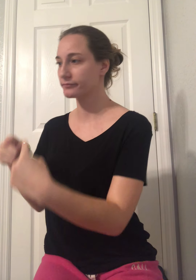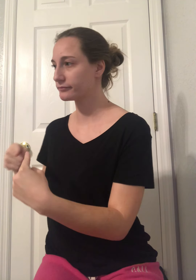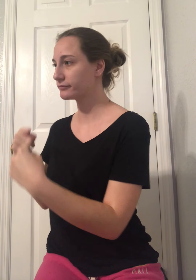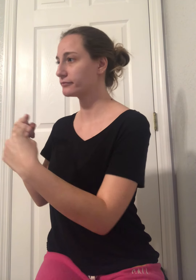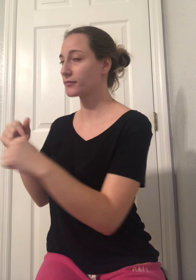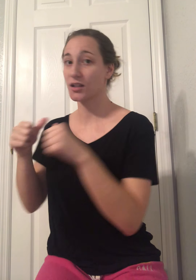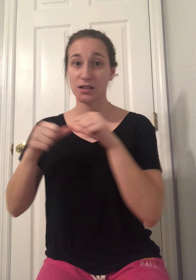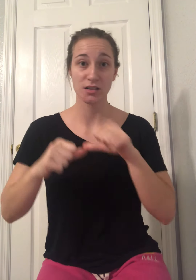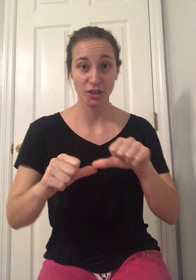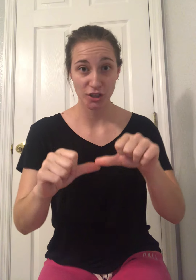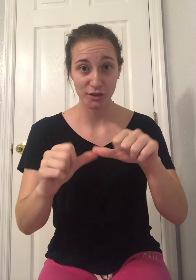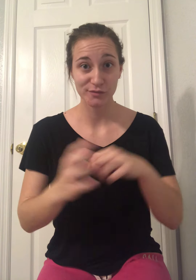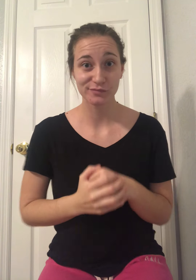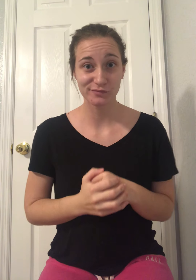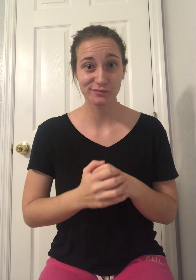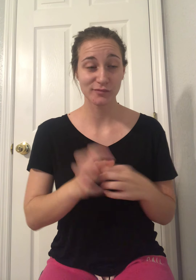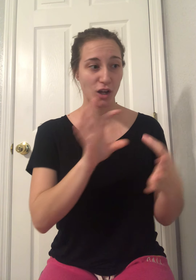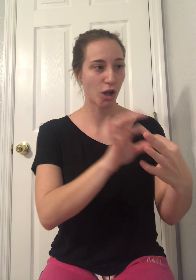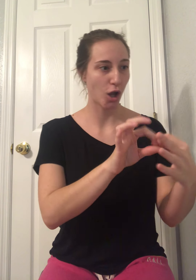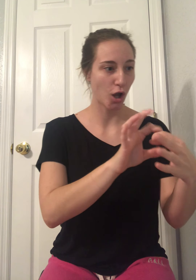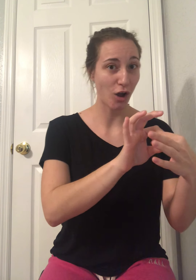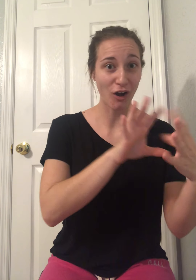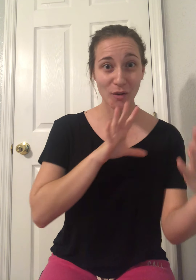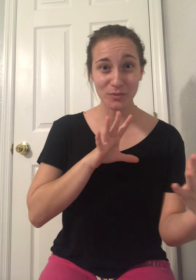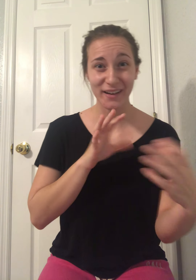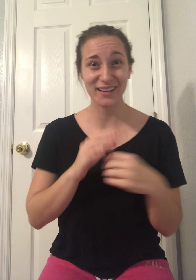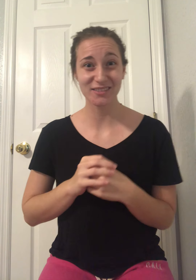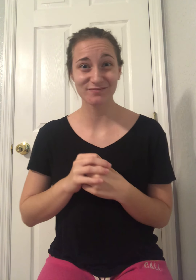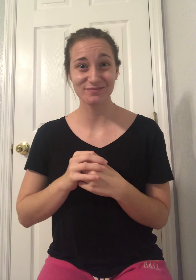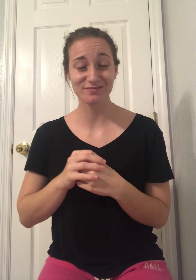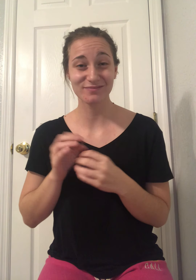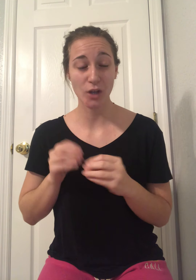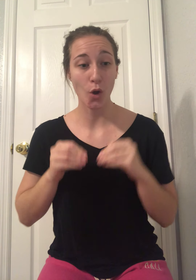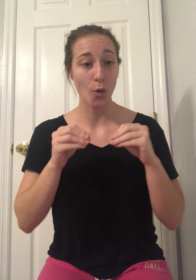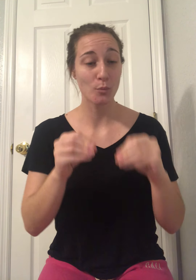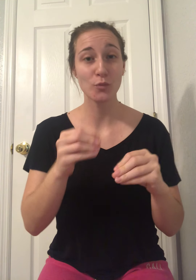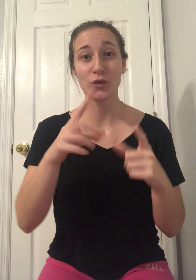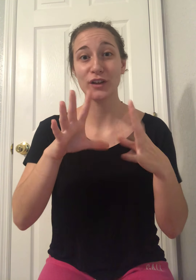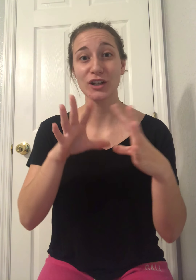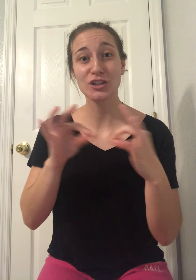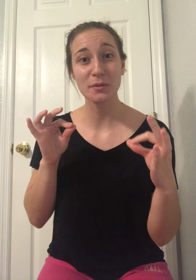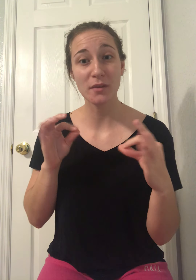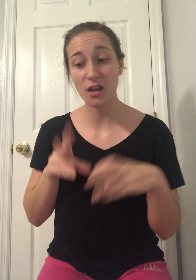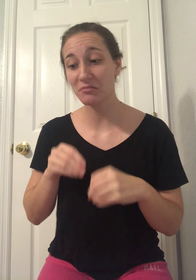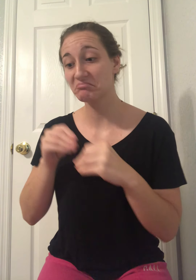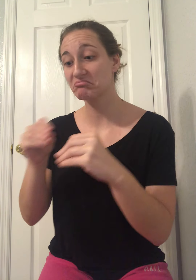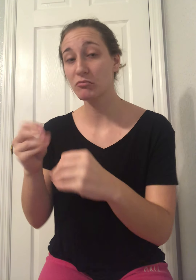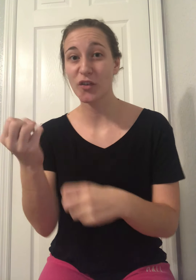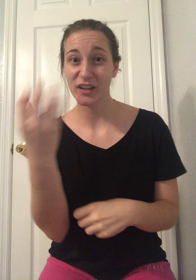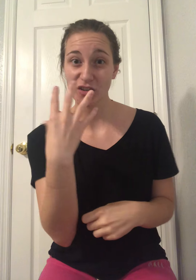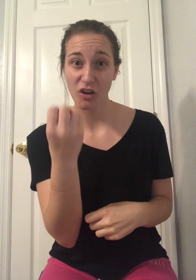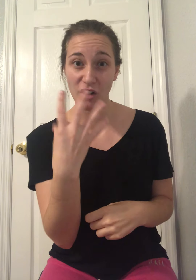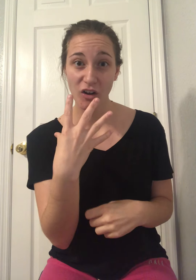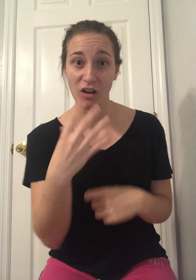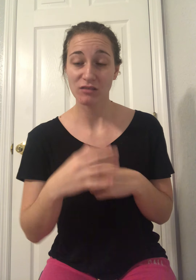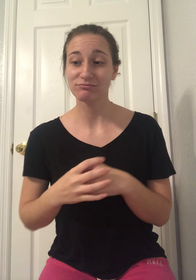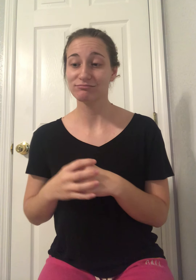including coping with a big heartbreak, moving to Japan, and then to Hong Kong, starting work, and coming